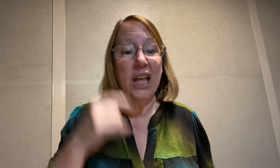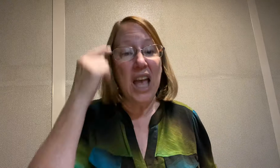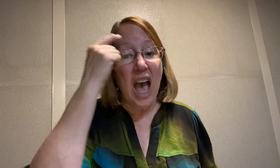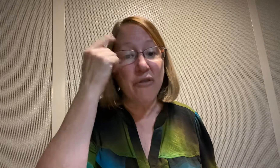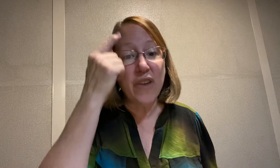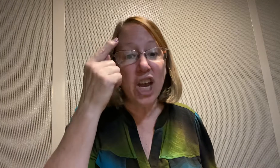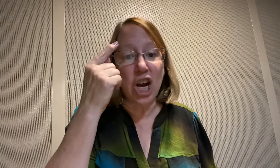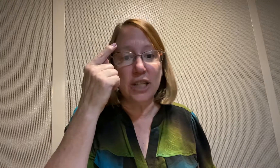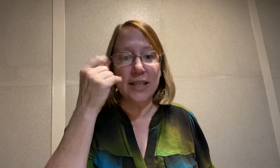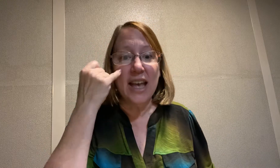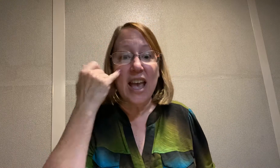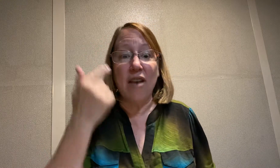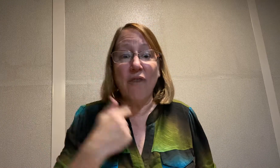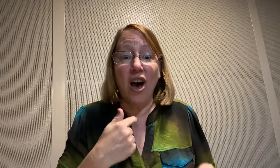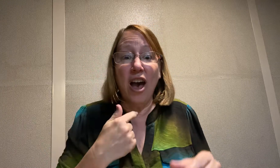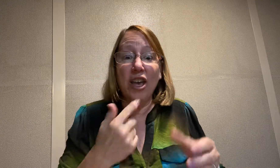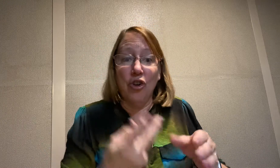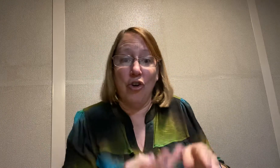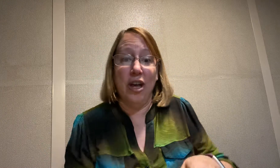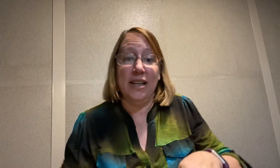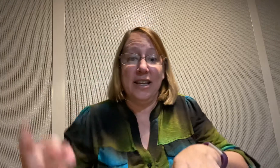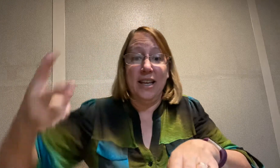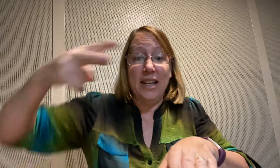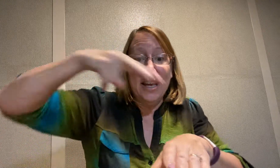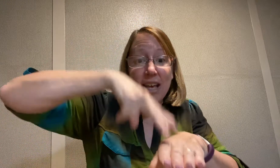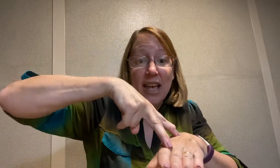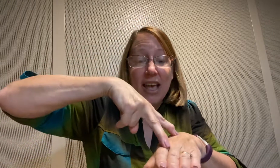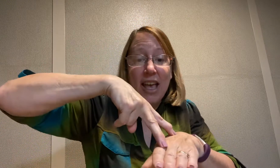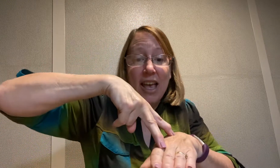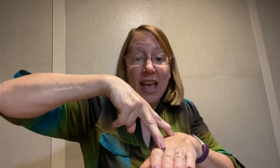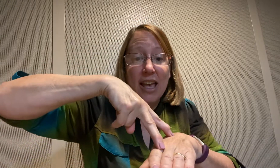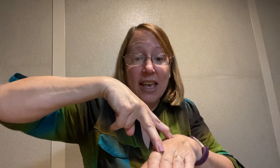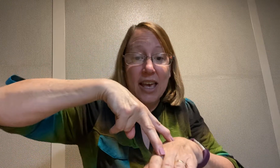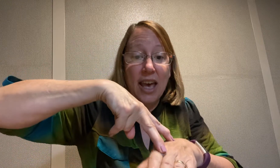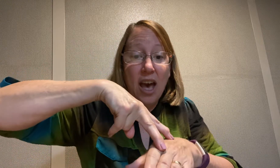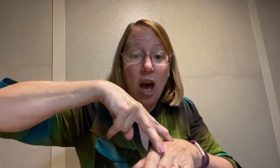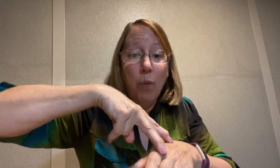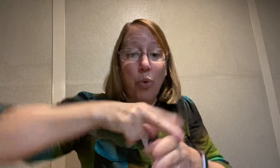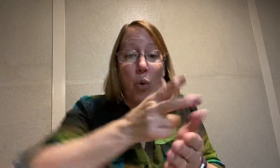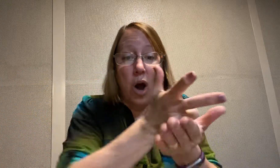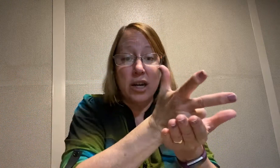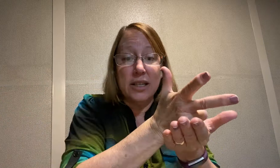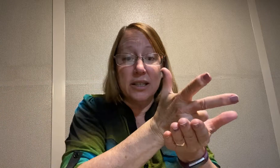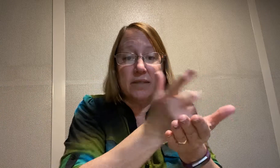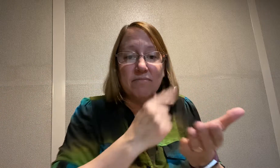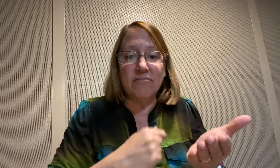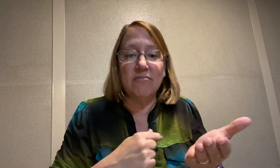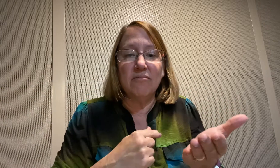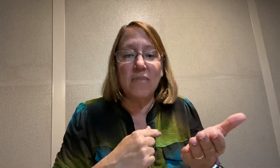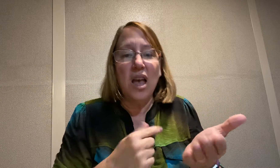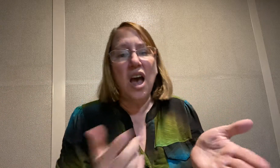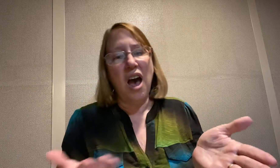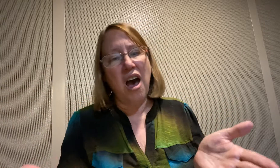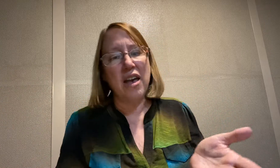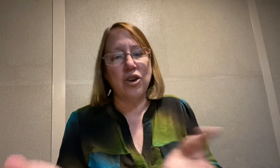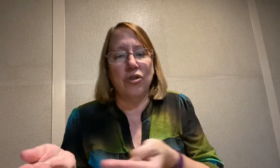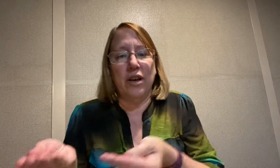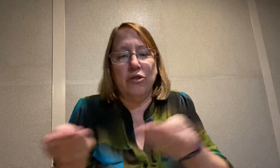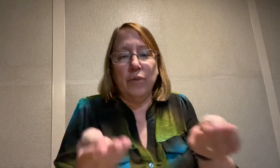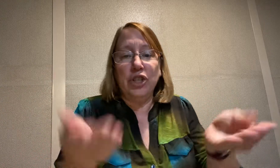I figured if I could get aboard, I could